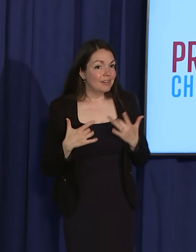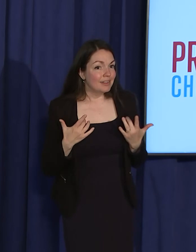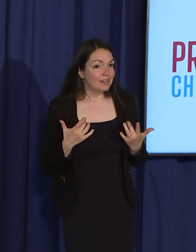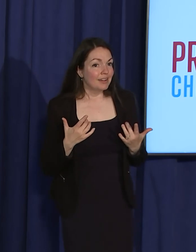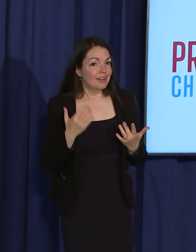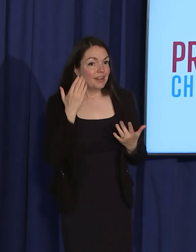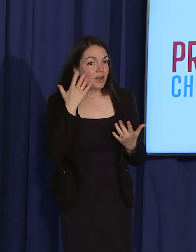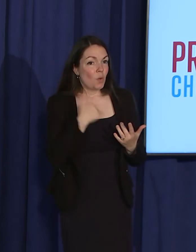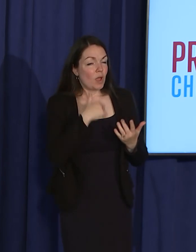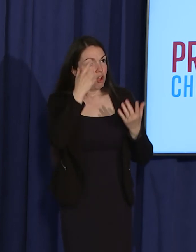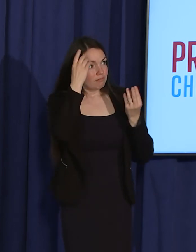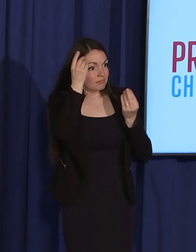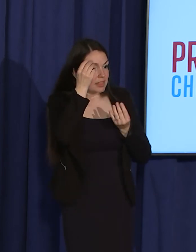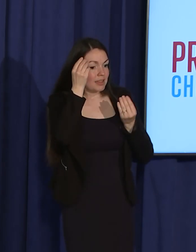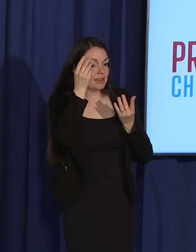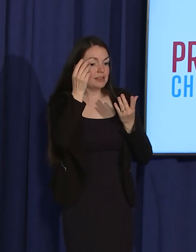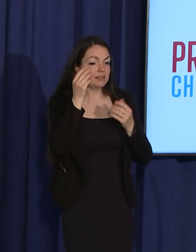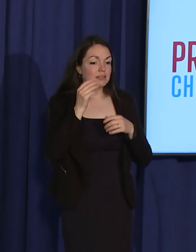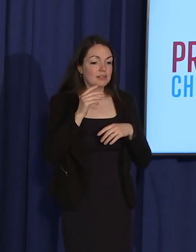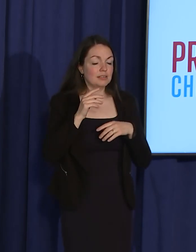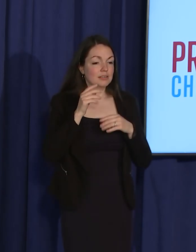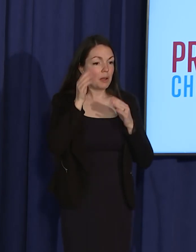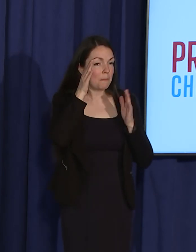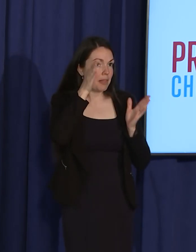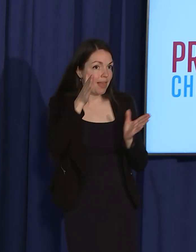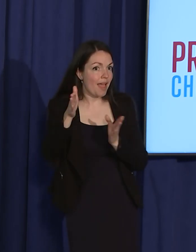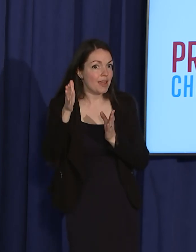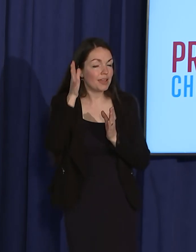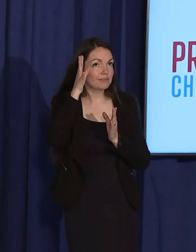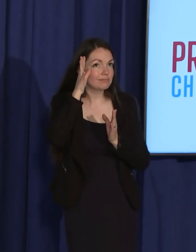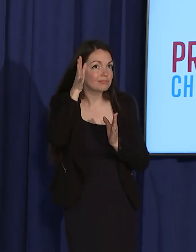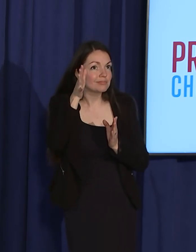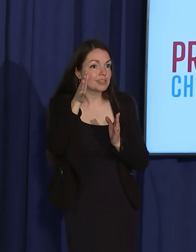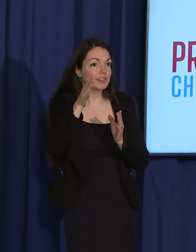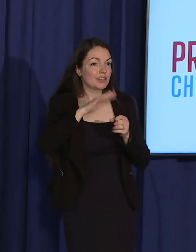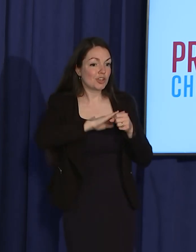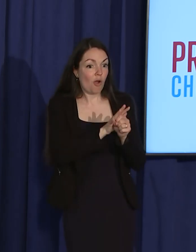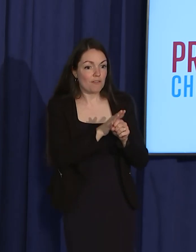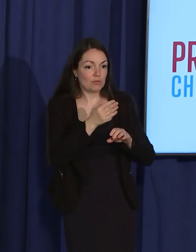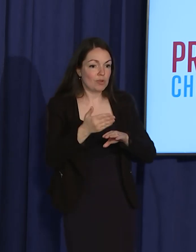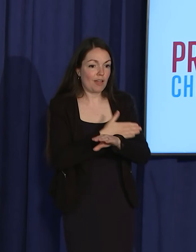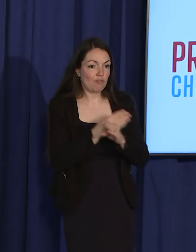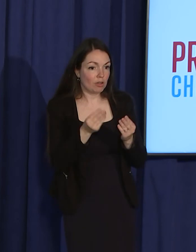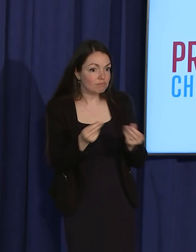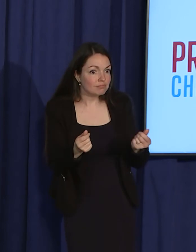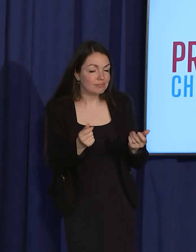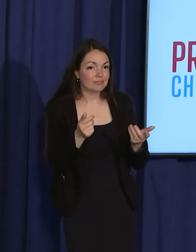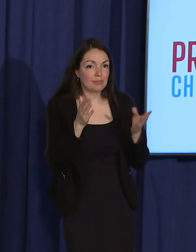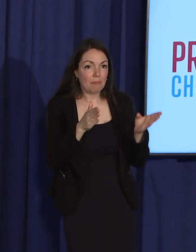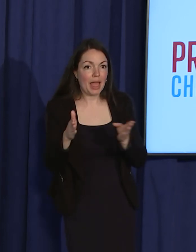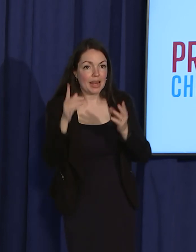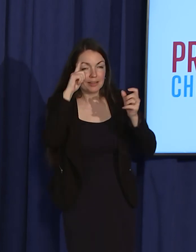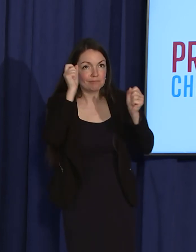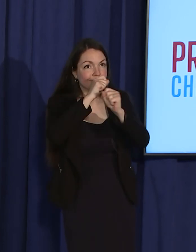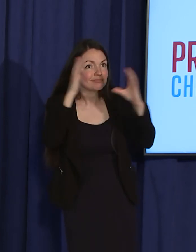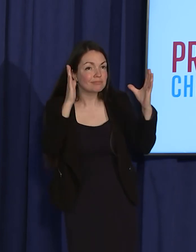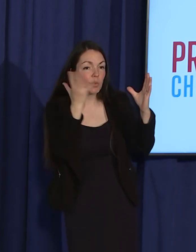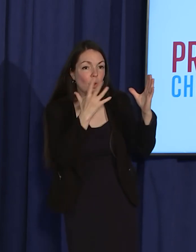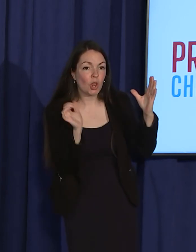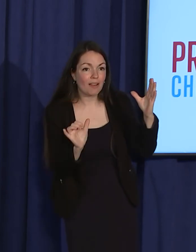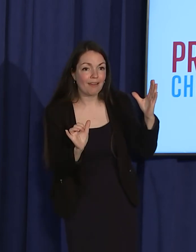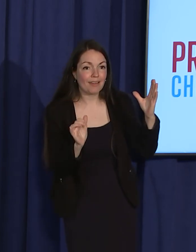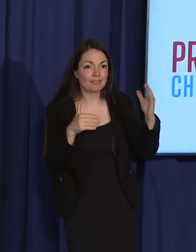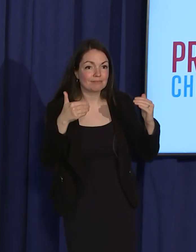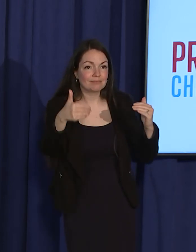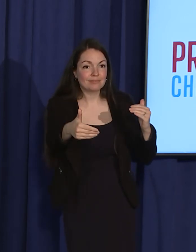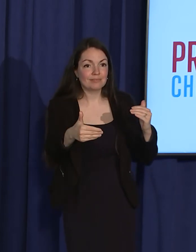that we're thinking in a COVID recovery kind of way. Like, we're really planning in very big ways for like what this is going to